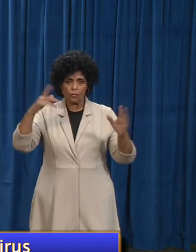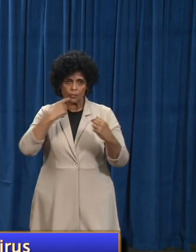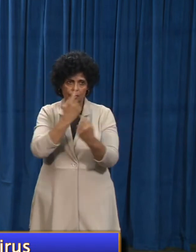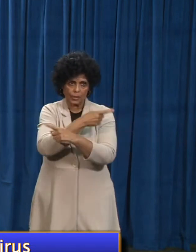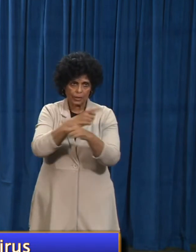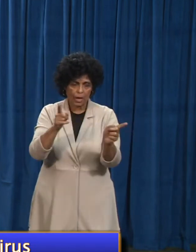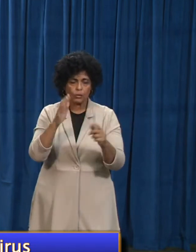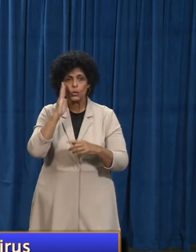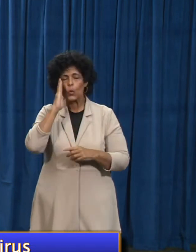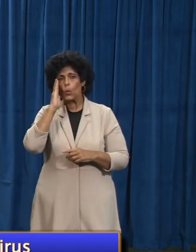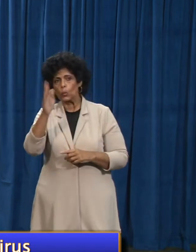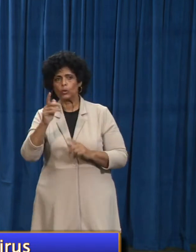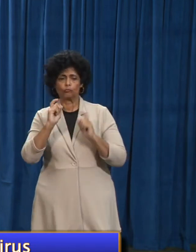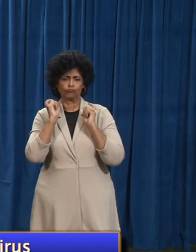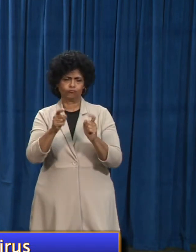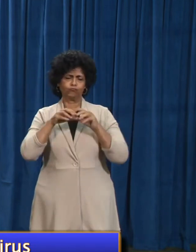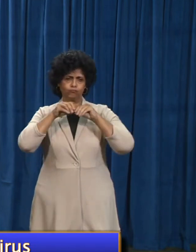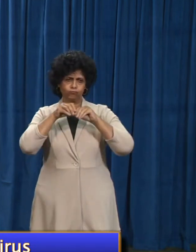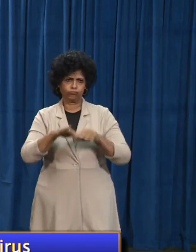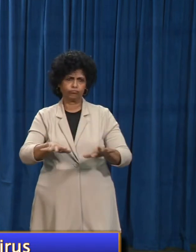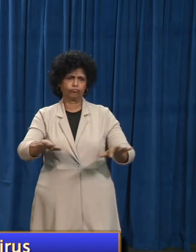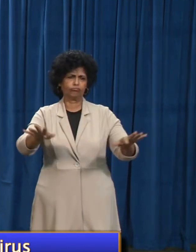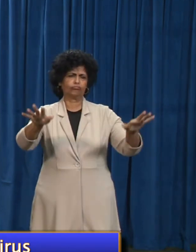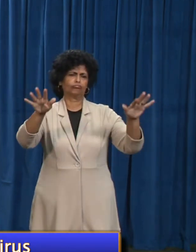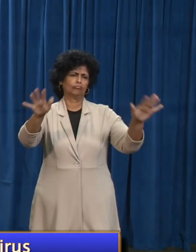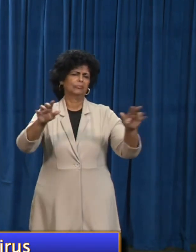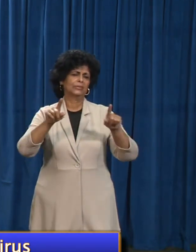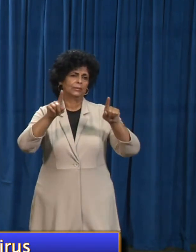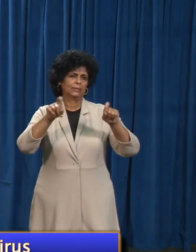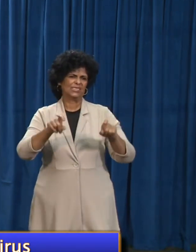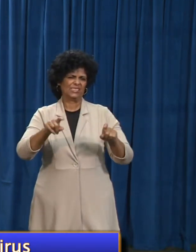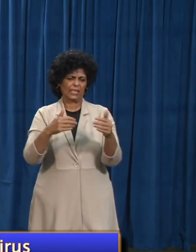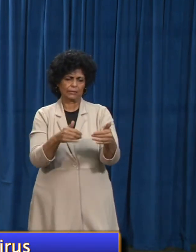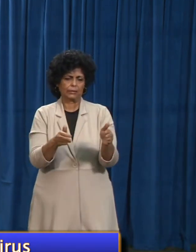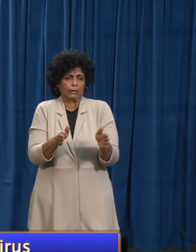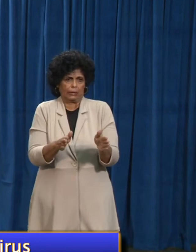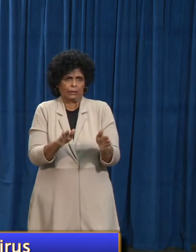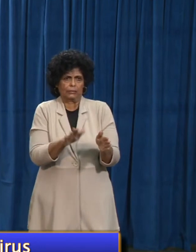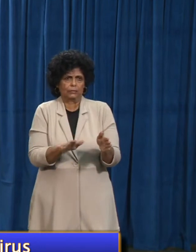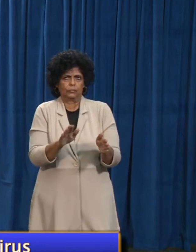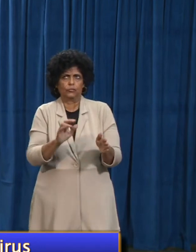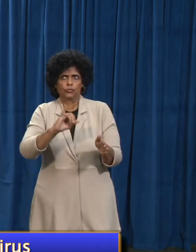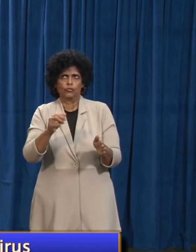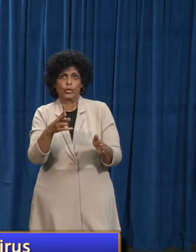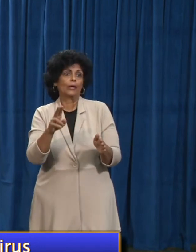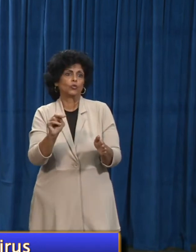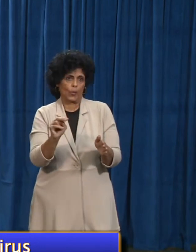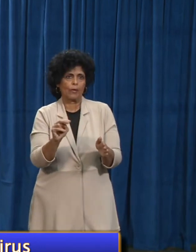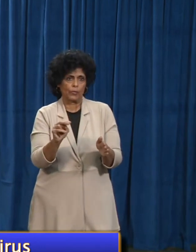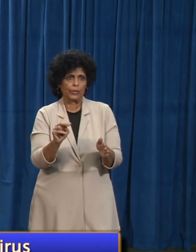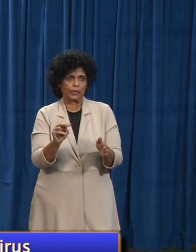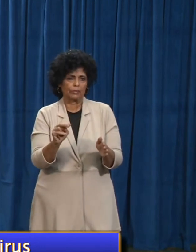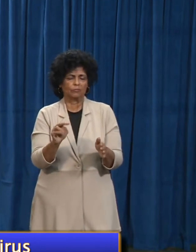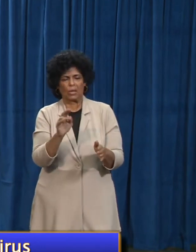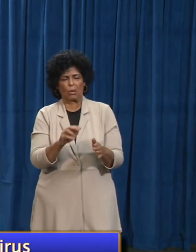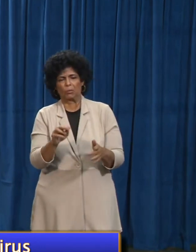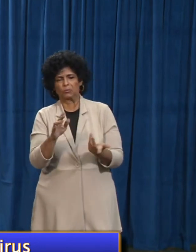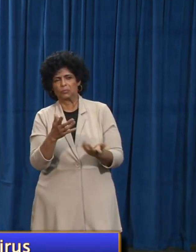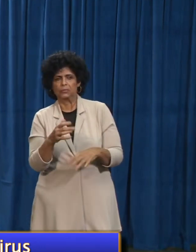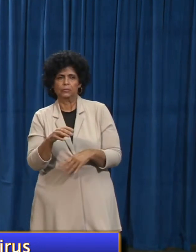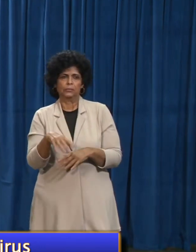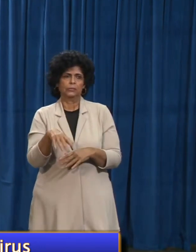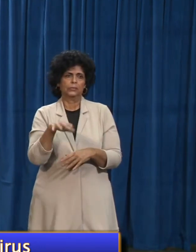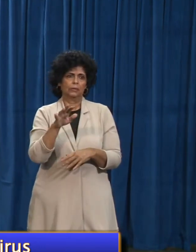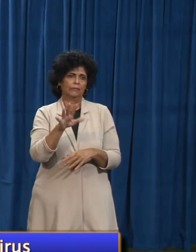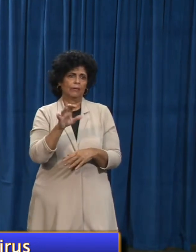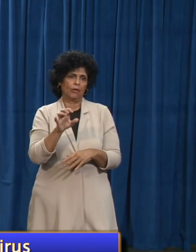million at-home testing kits at some point in January. Unfortunately, at this point, we don't have all of